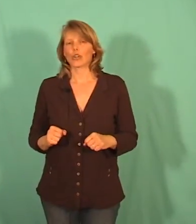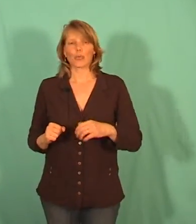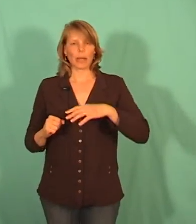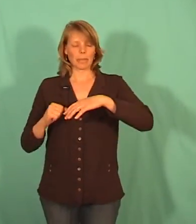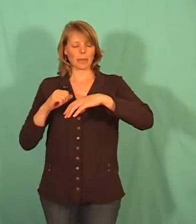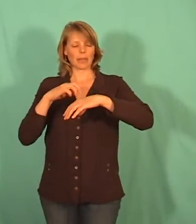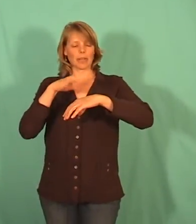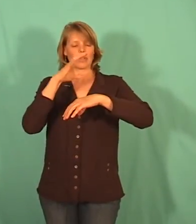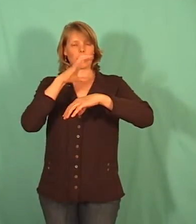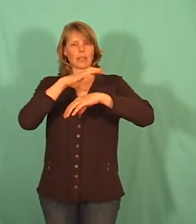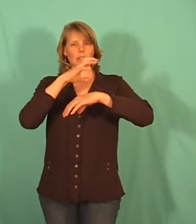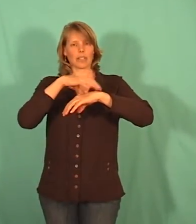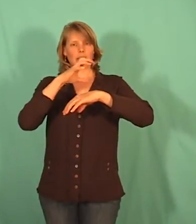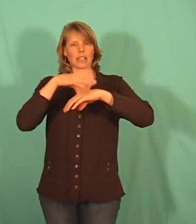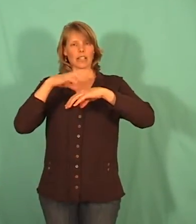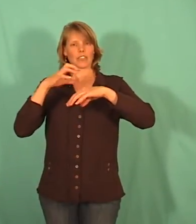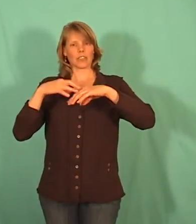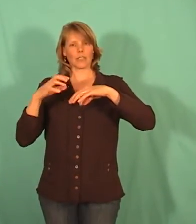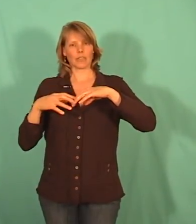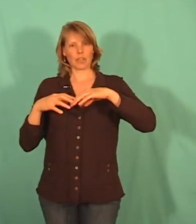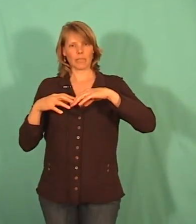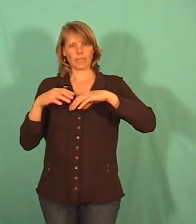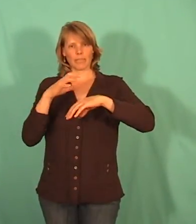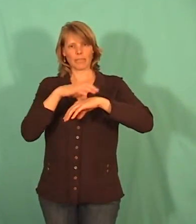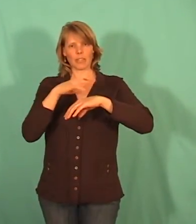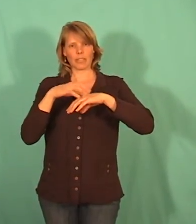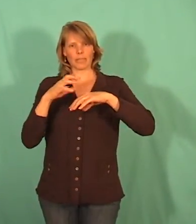Grape. Looks like a cluster of grapes.